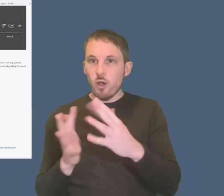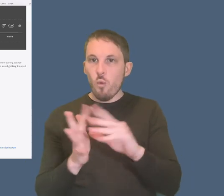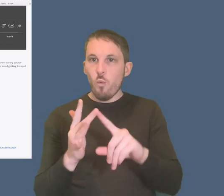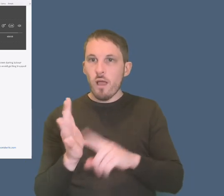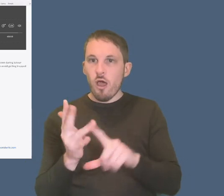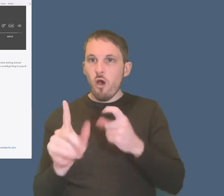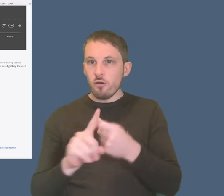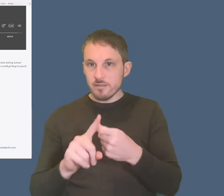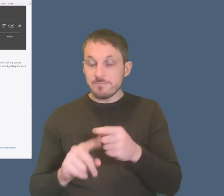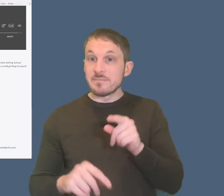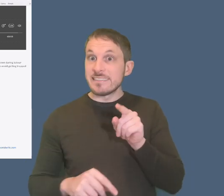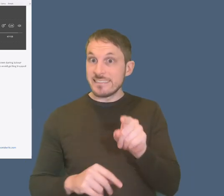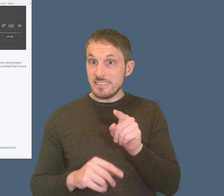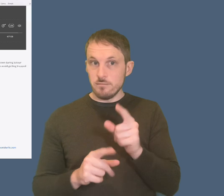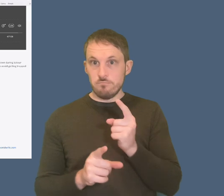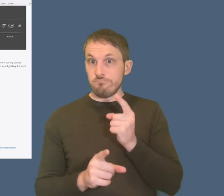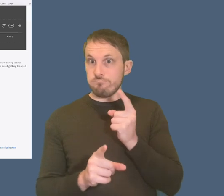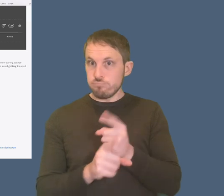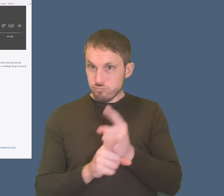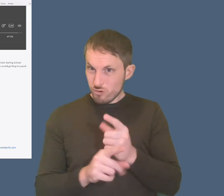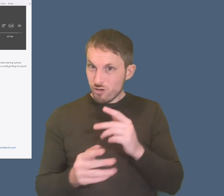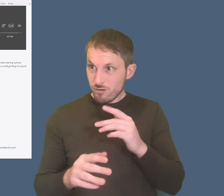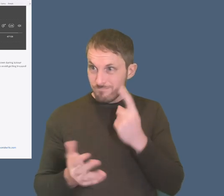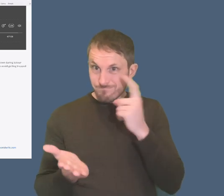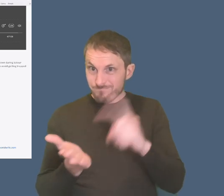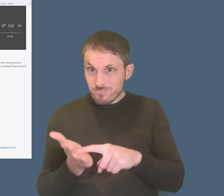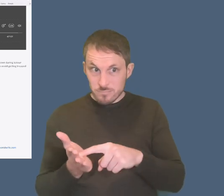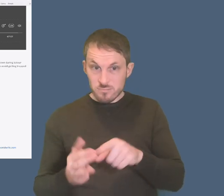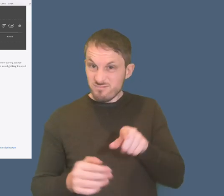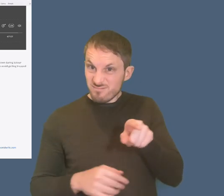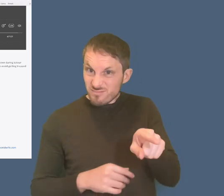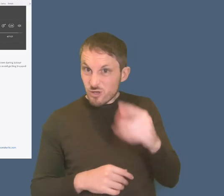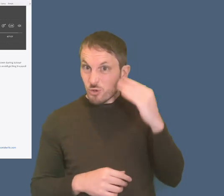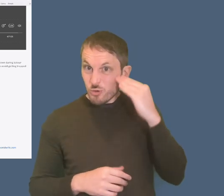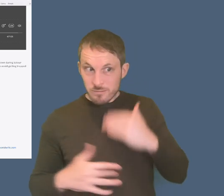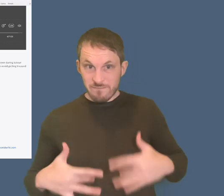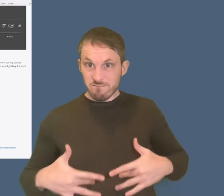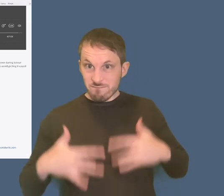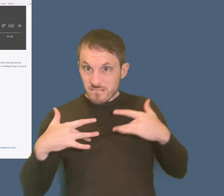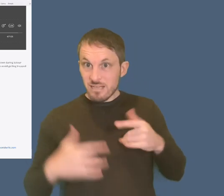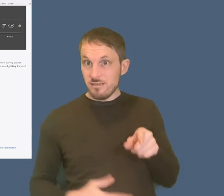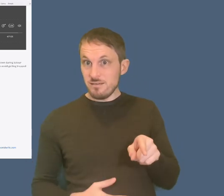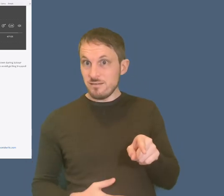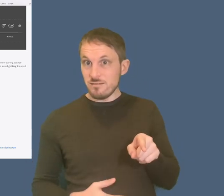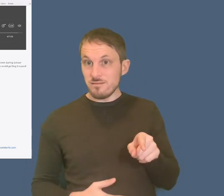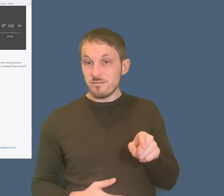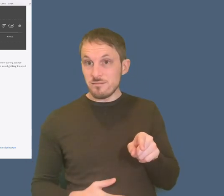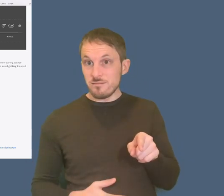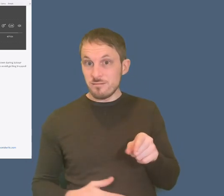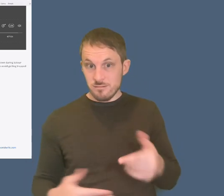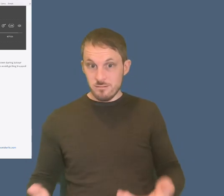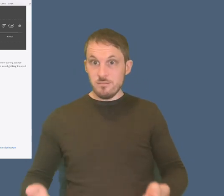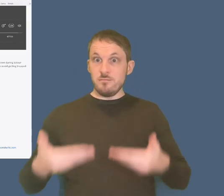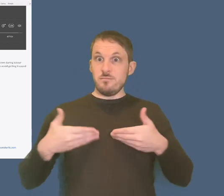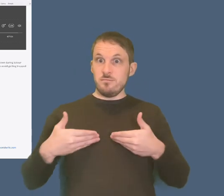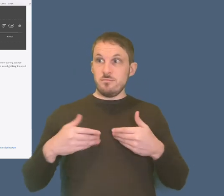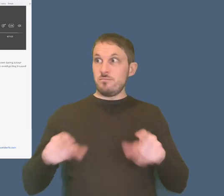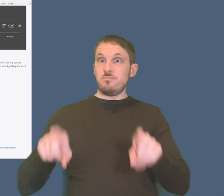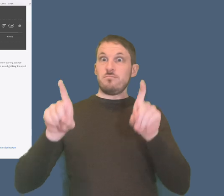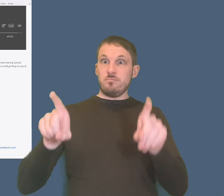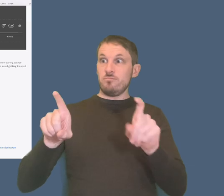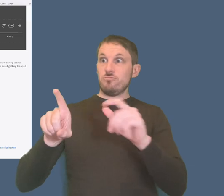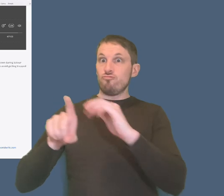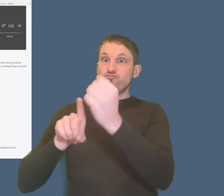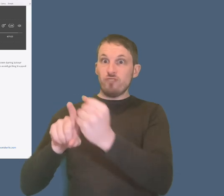bringing attention to the vulnerability of this position for women, especially when they're in a position that